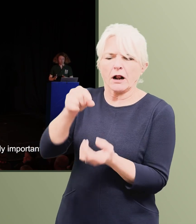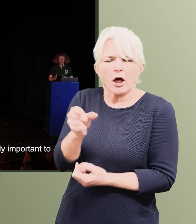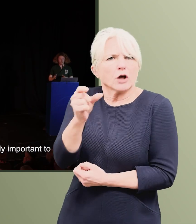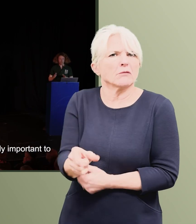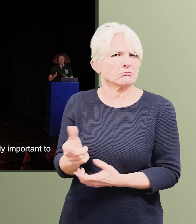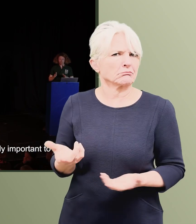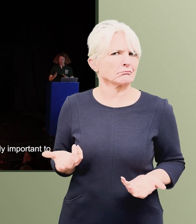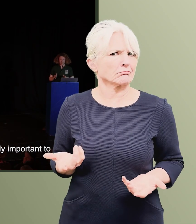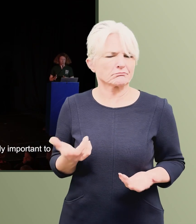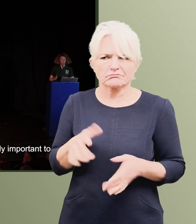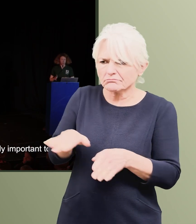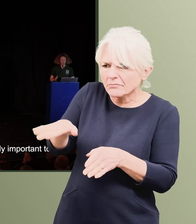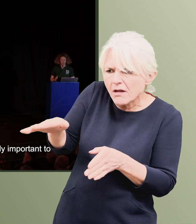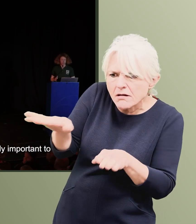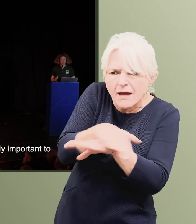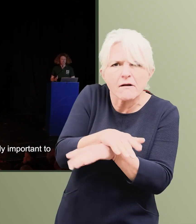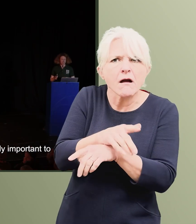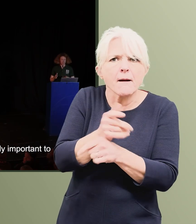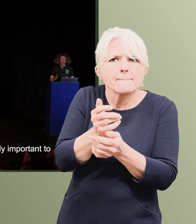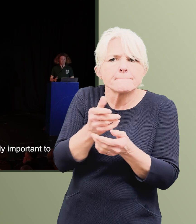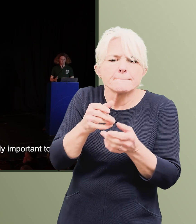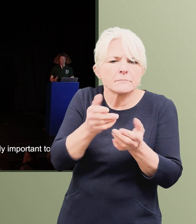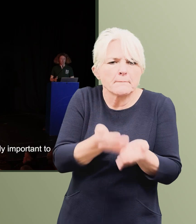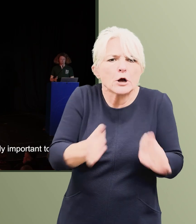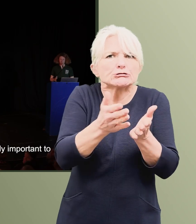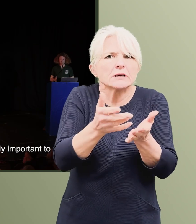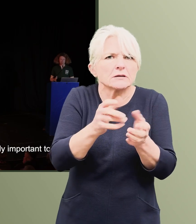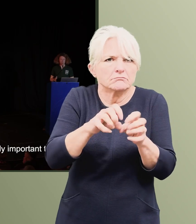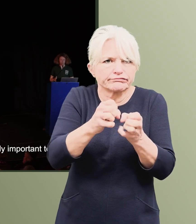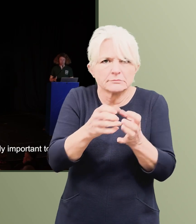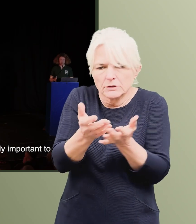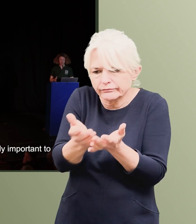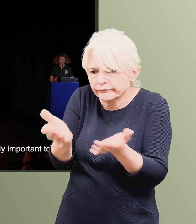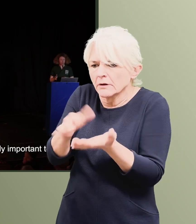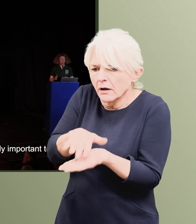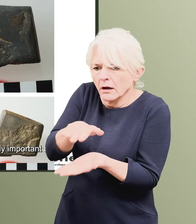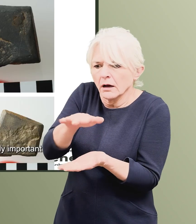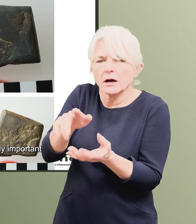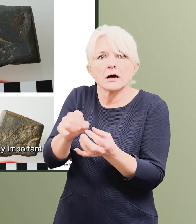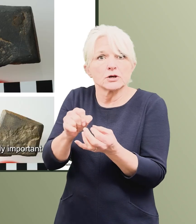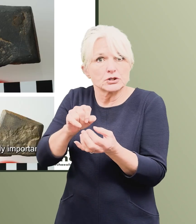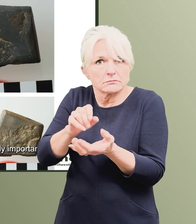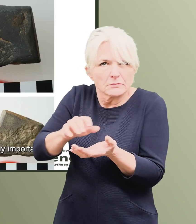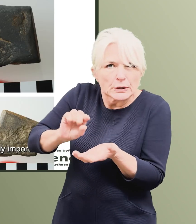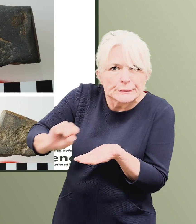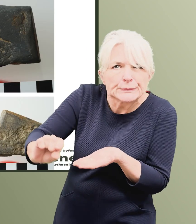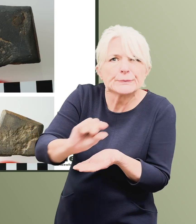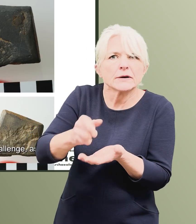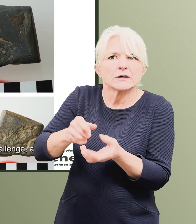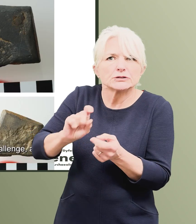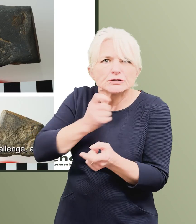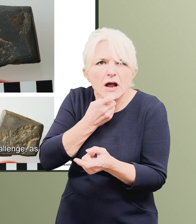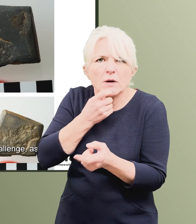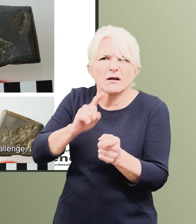that. Again, what does that mean? It was obviously important to them, and a lot of effort went into it,